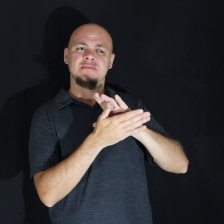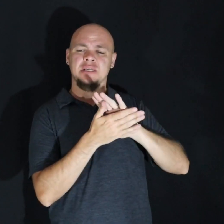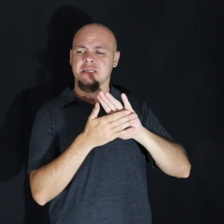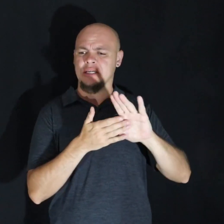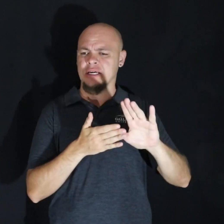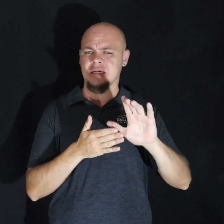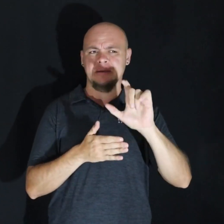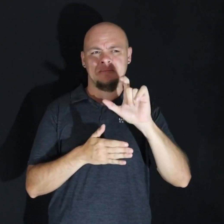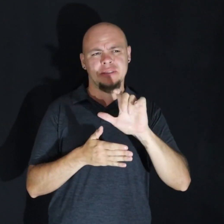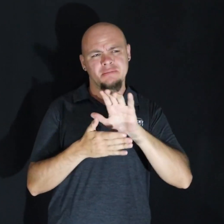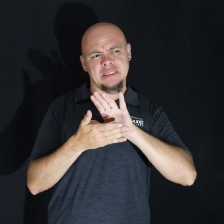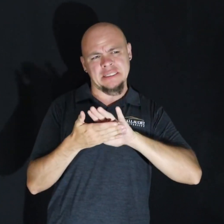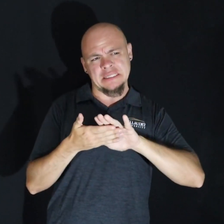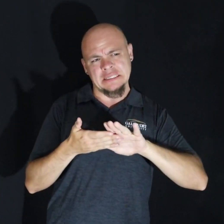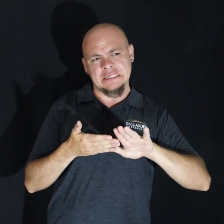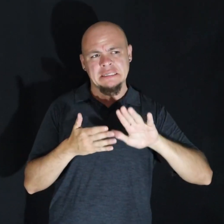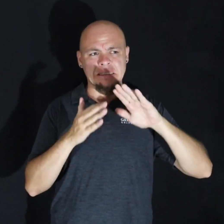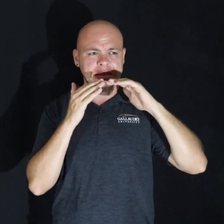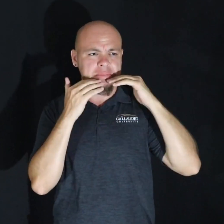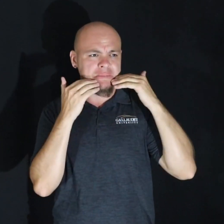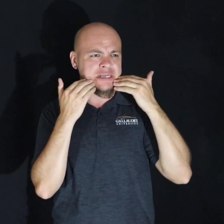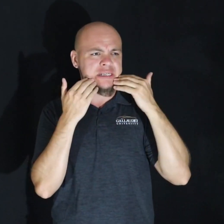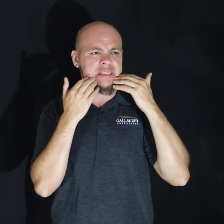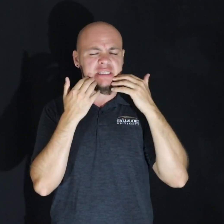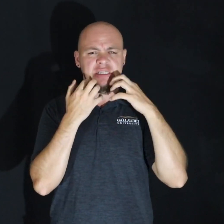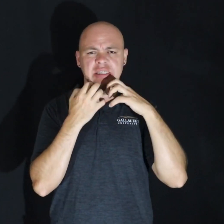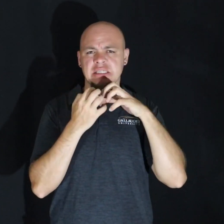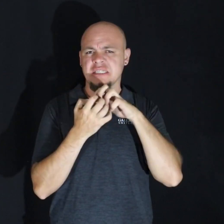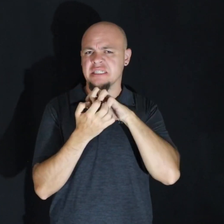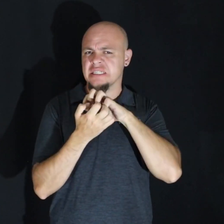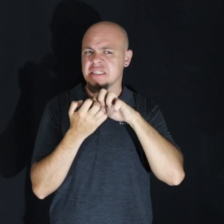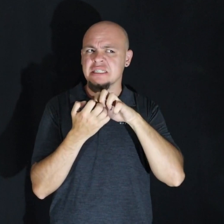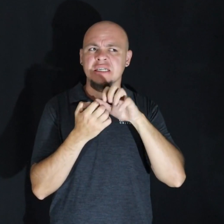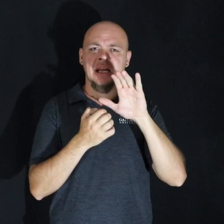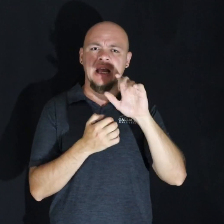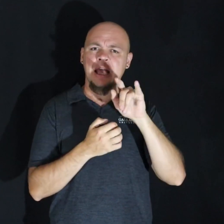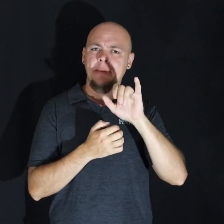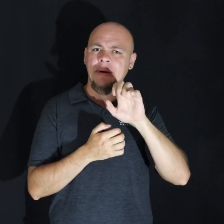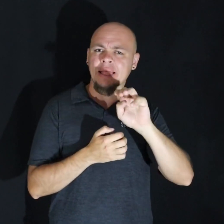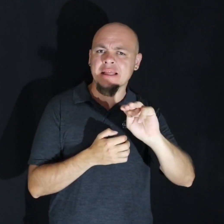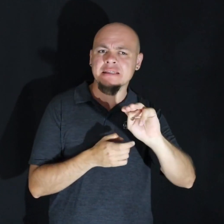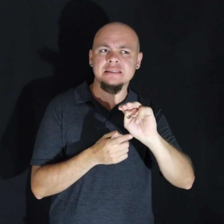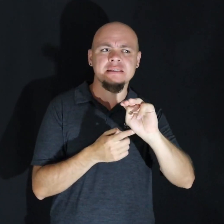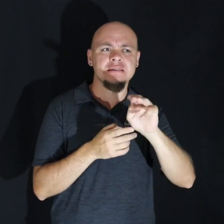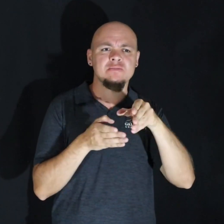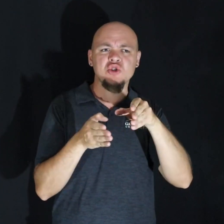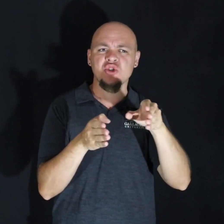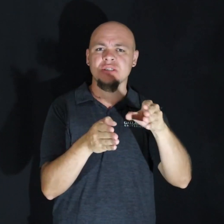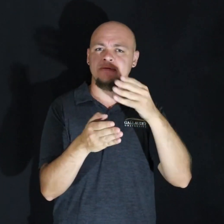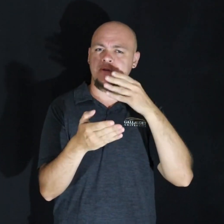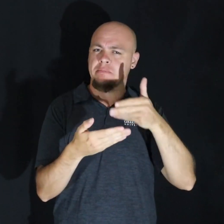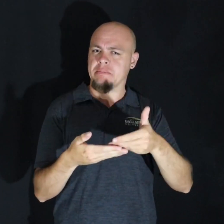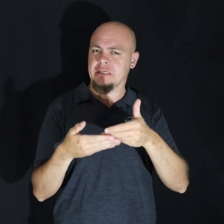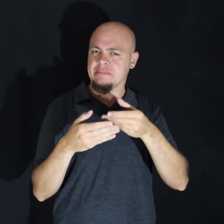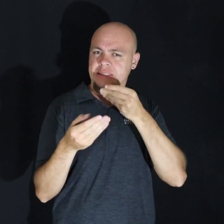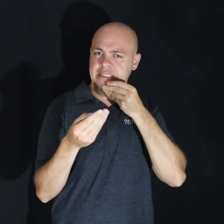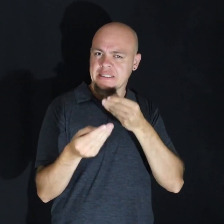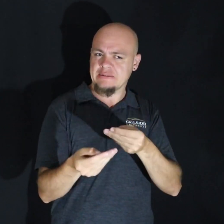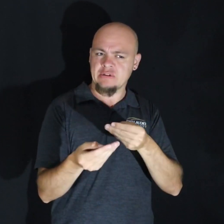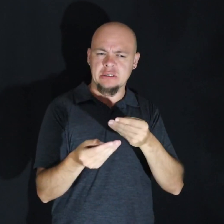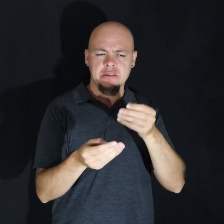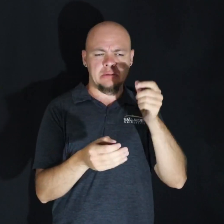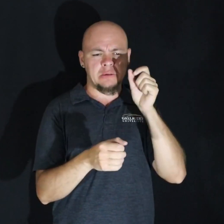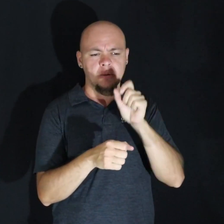and neat and smile, please, when she grinds in these capitalist streets so she can feed her babies, who is working